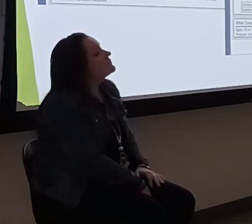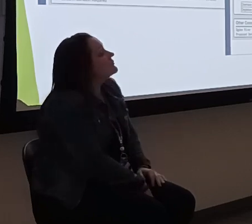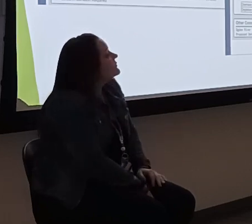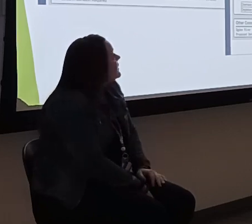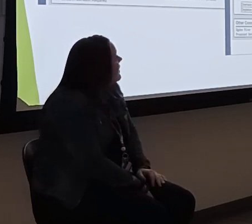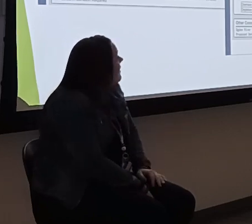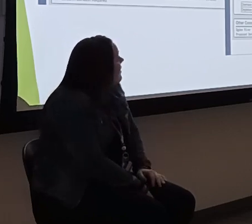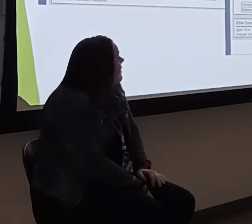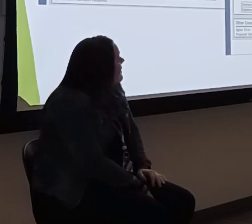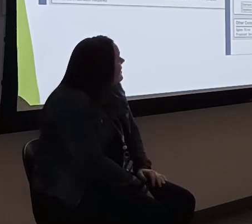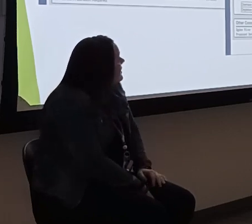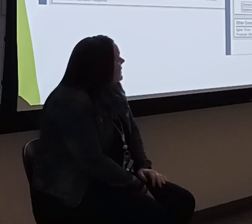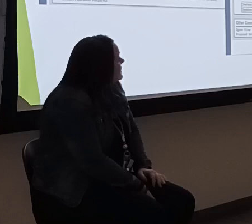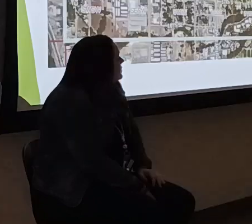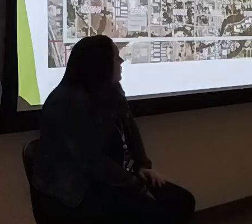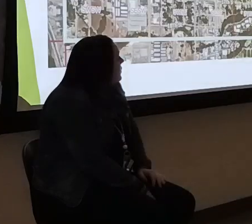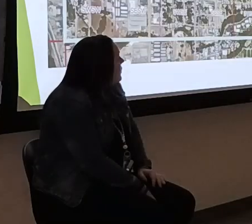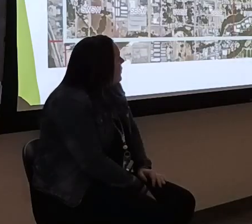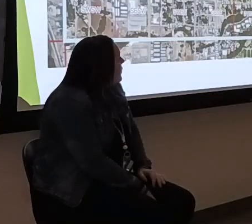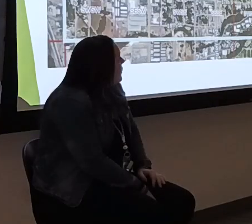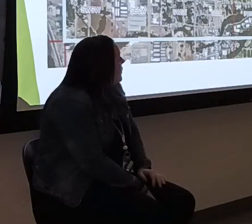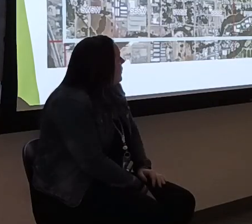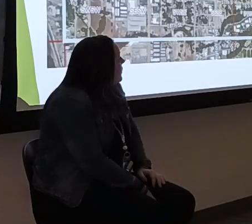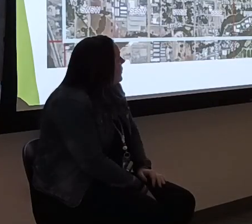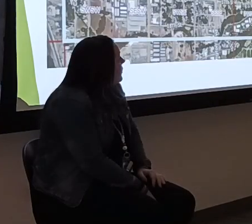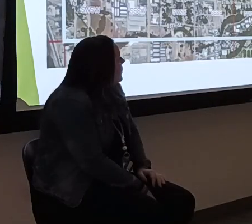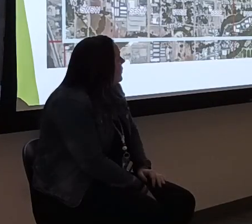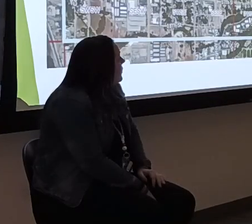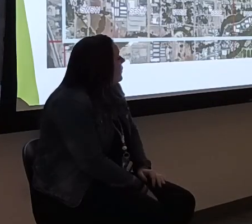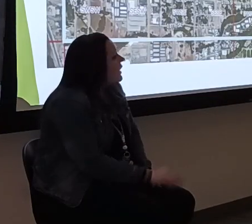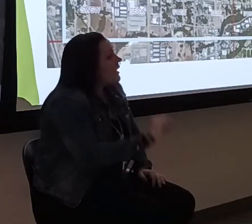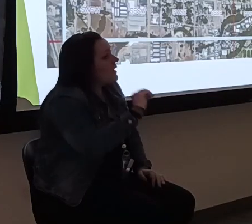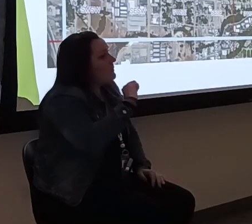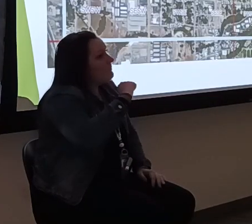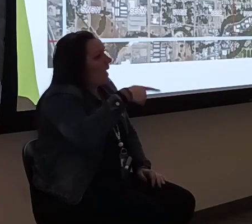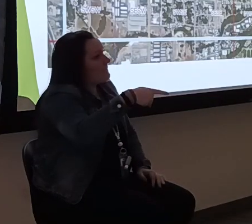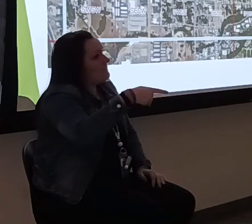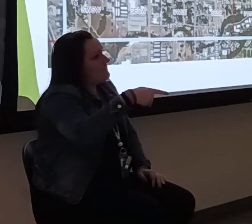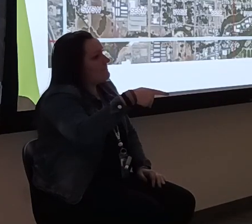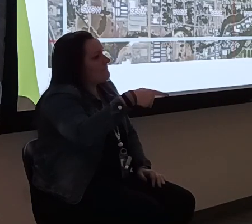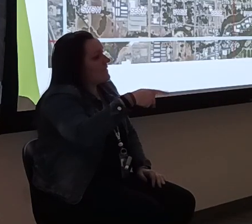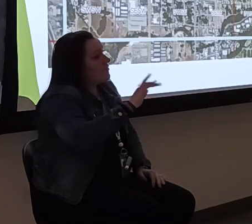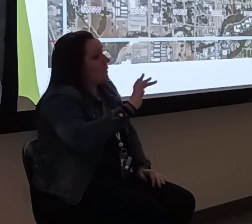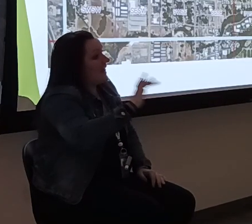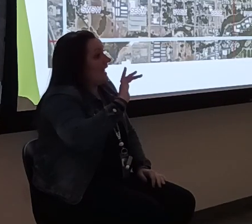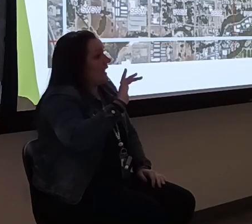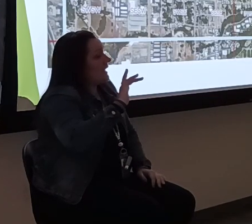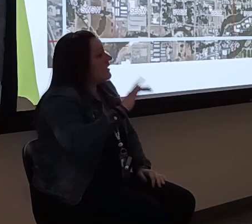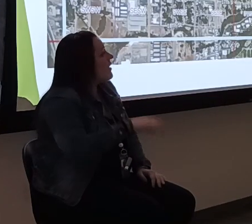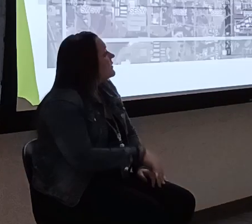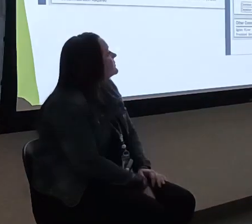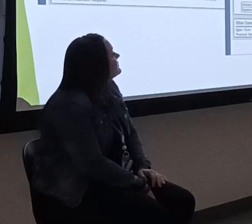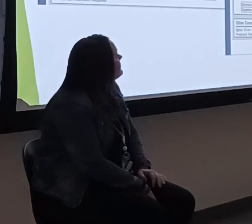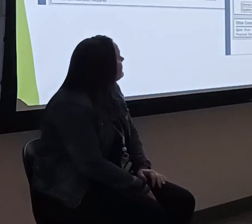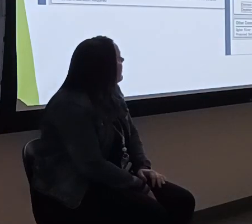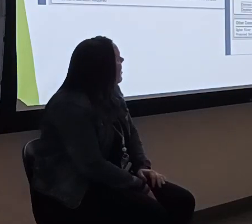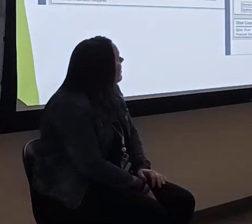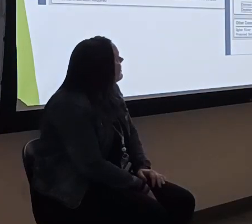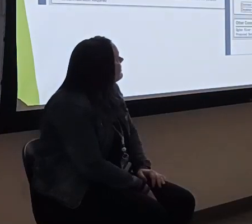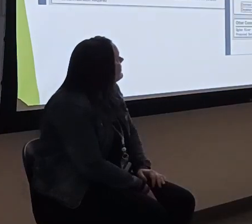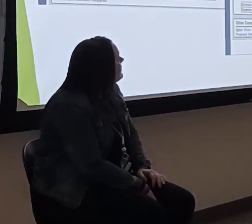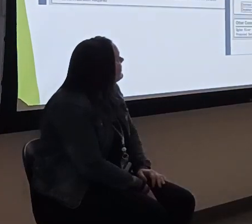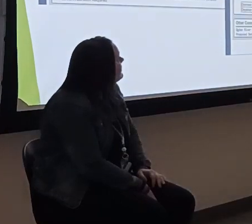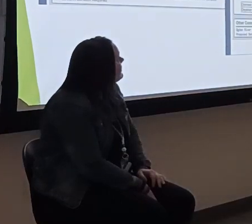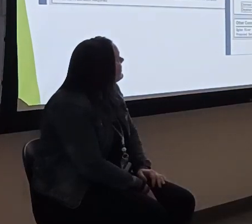The next page we're going to look at is the map. So if you were to click on the map, let me go back to that